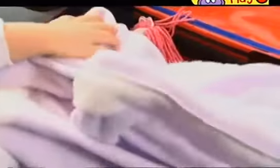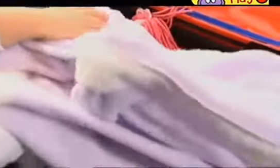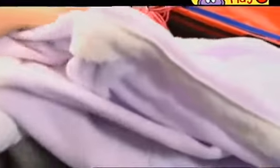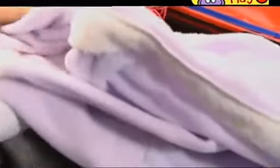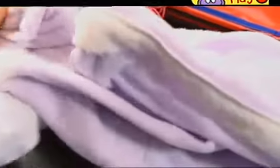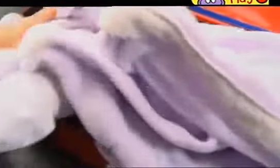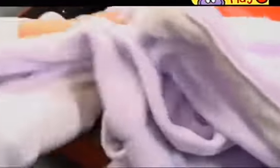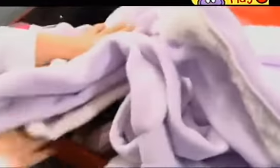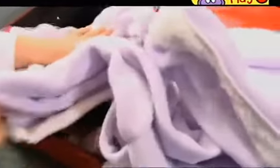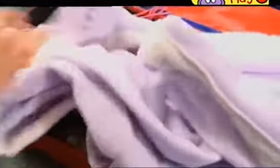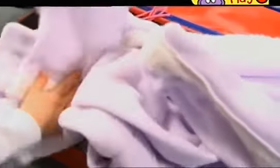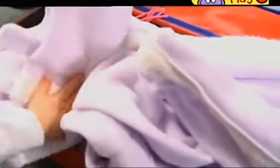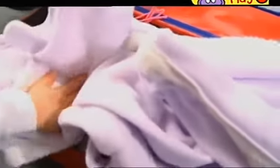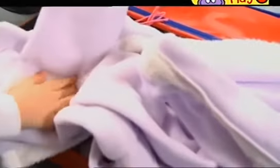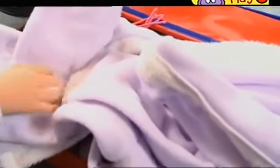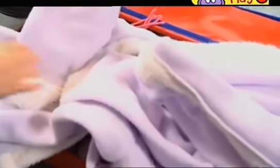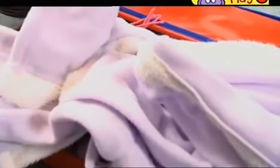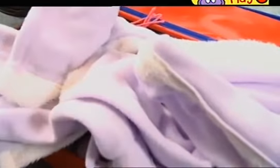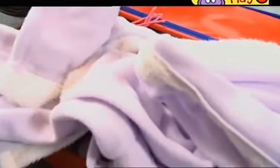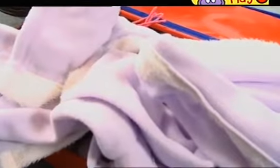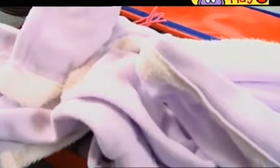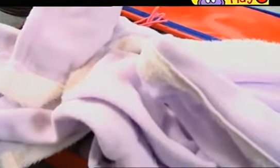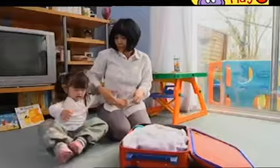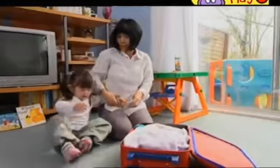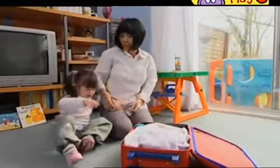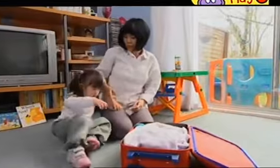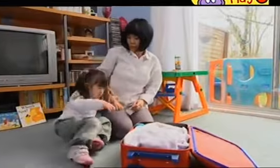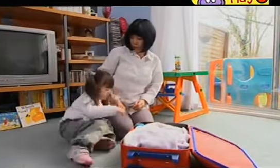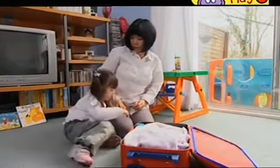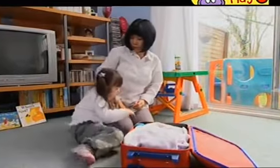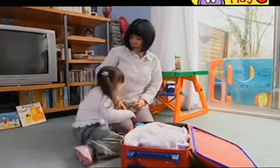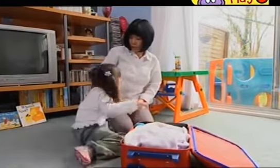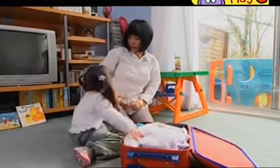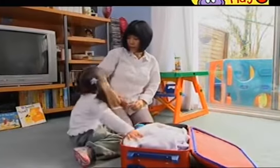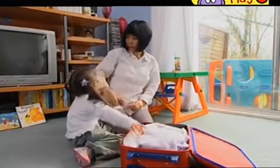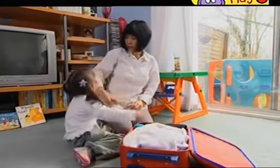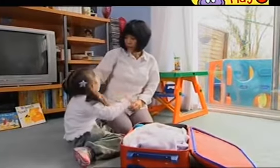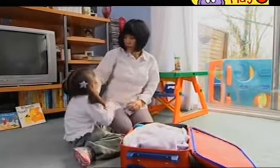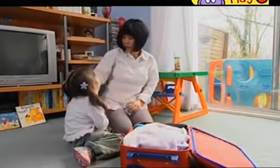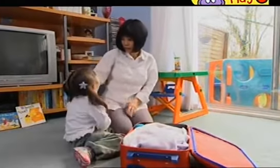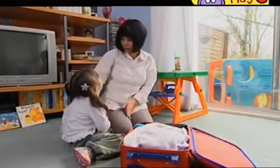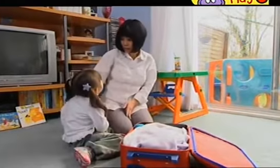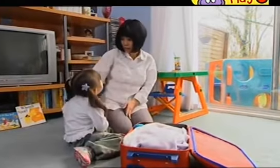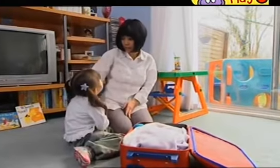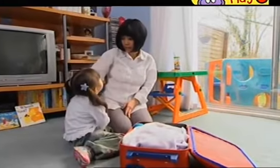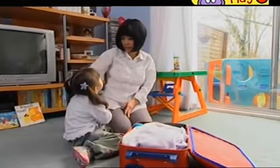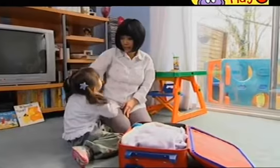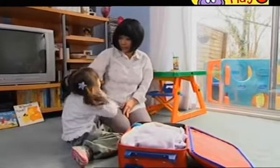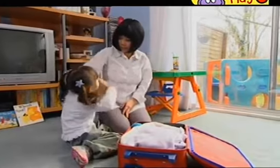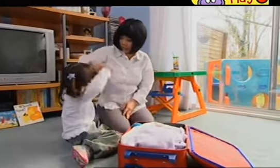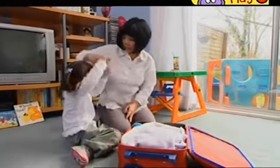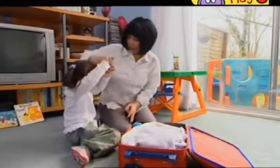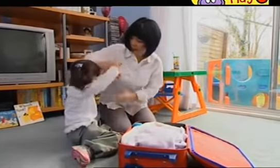down. Do you want to take your dressing down, Livy? In the bag. There you go. Well done, Livy. Come on, Livy May. Shall we go and get you dressed? Oh, look. Mum and Livy May are